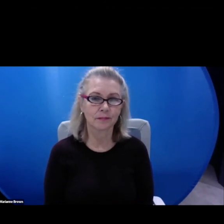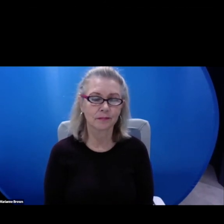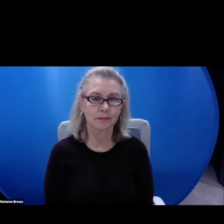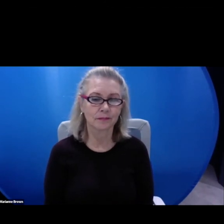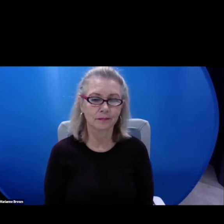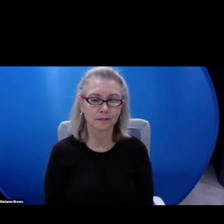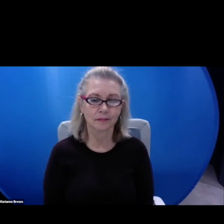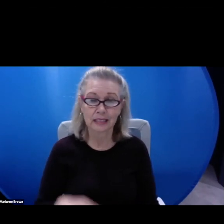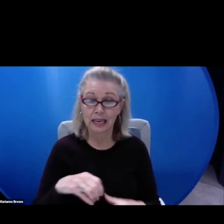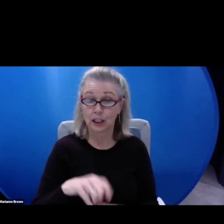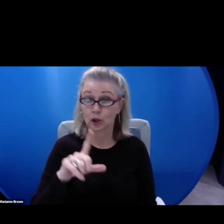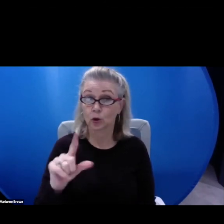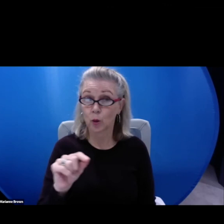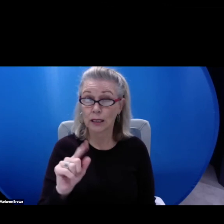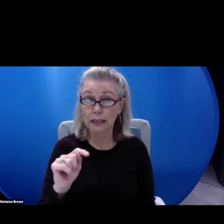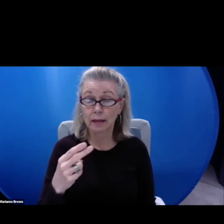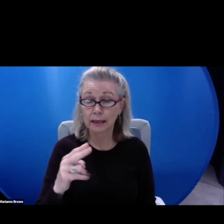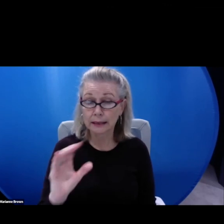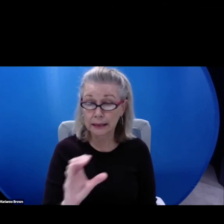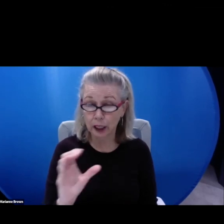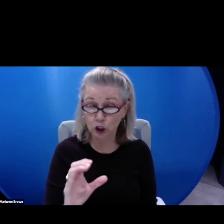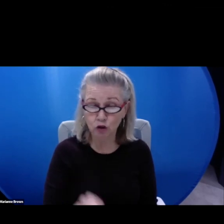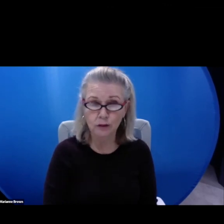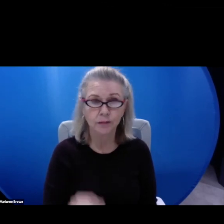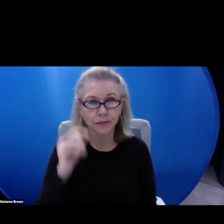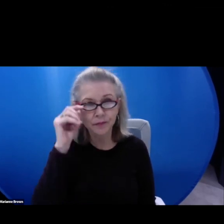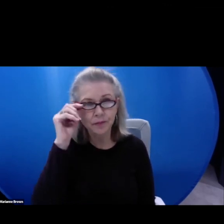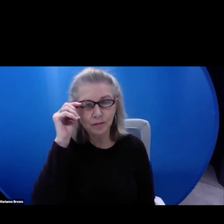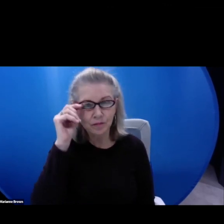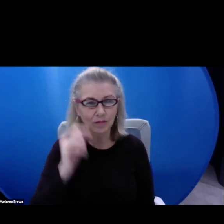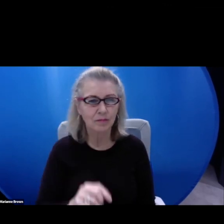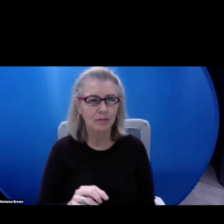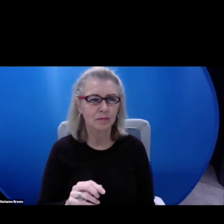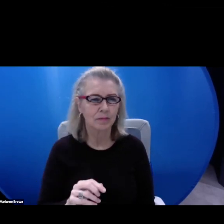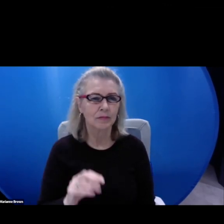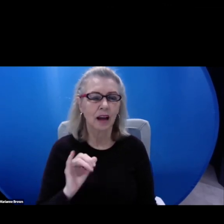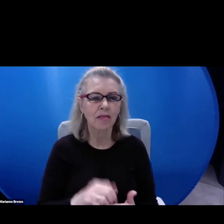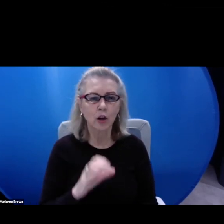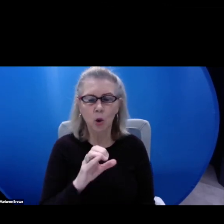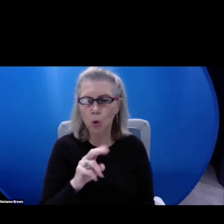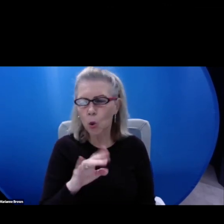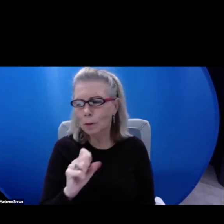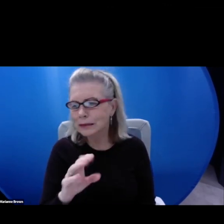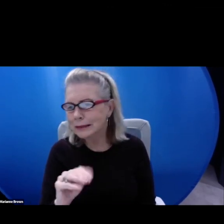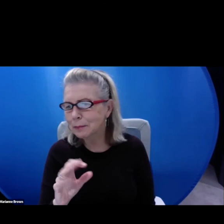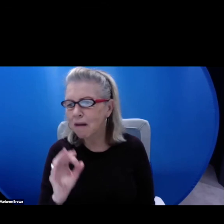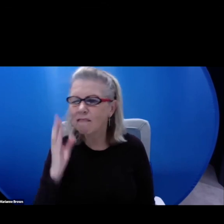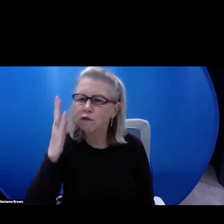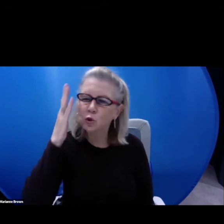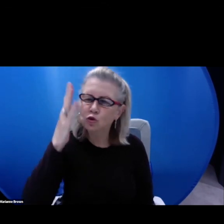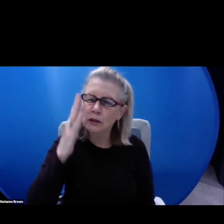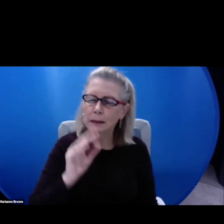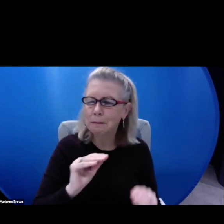In the 20th century, the Blaureiter, the Style, Cubism, futuristic movements in Italy